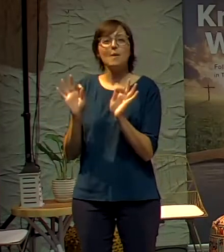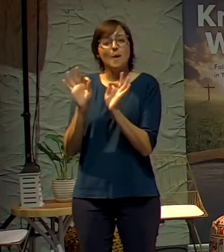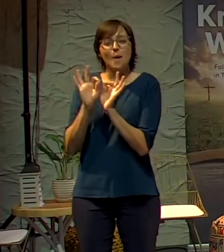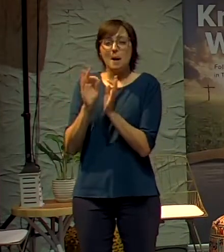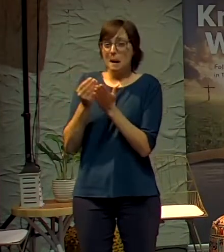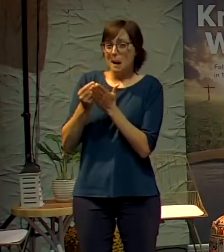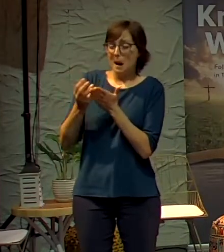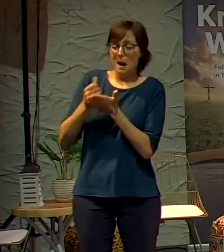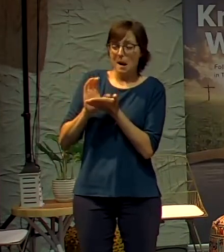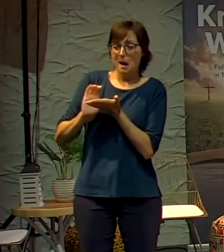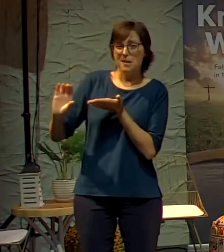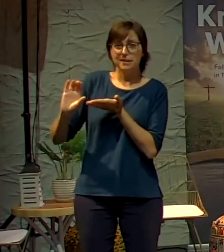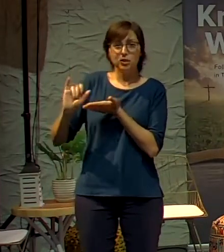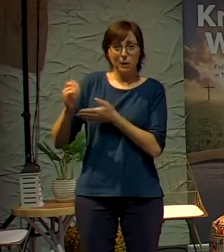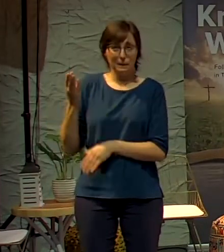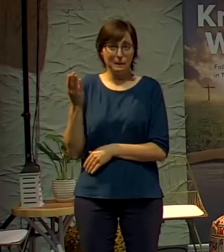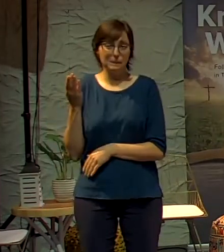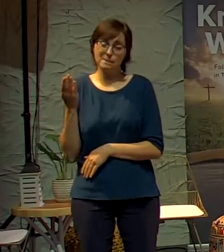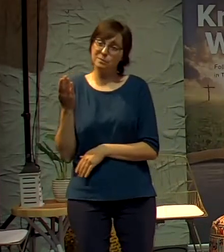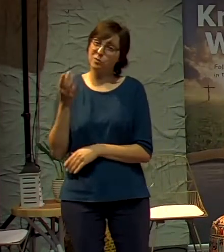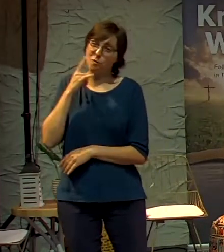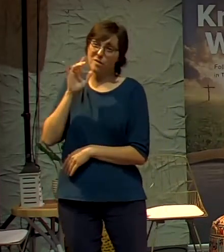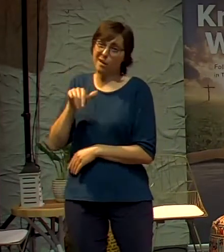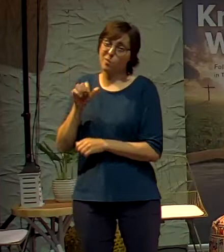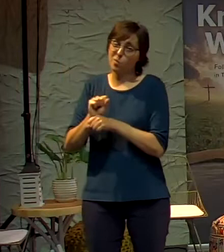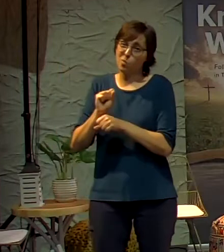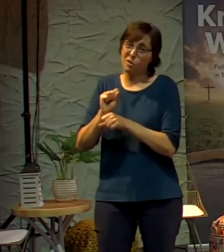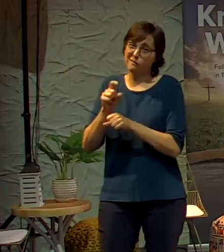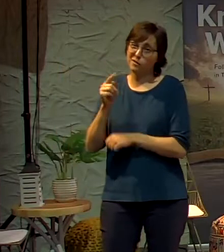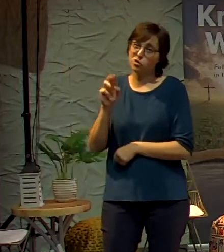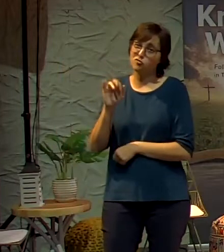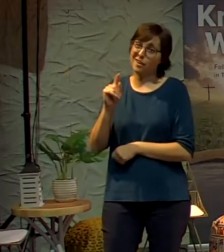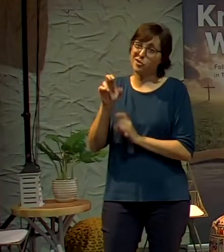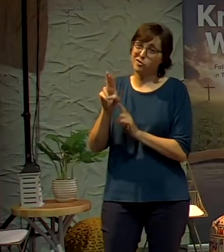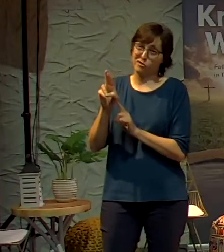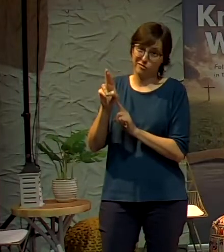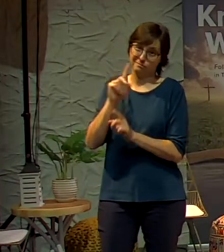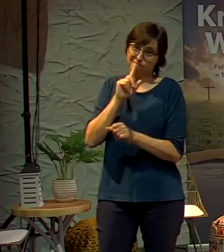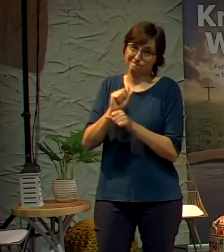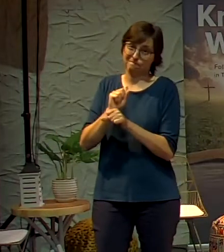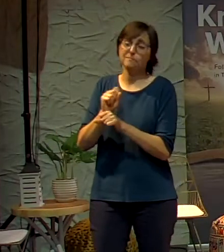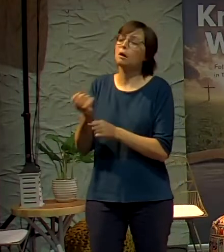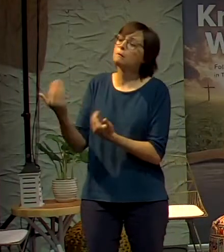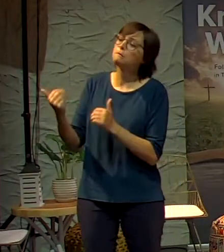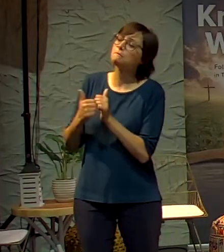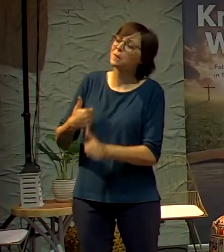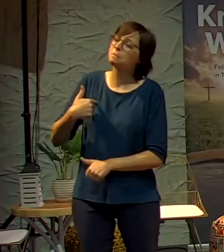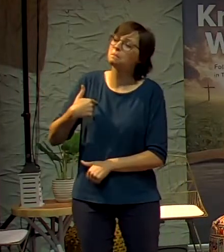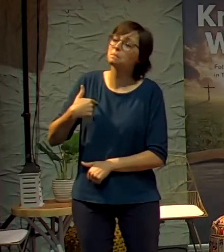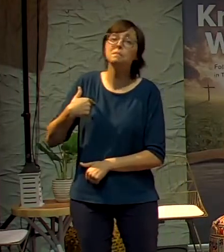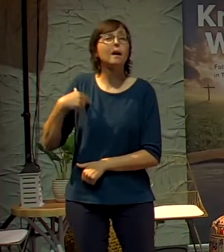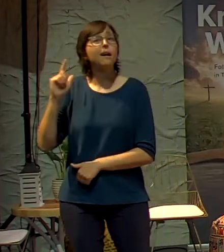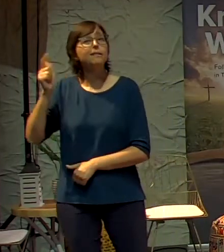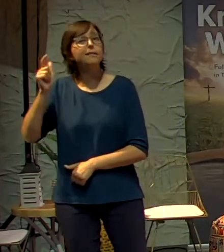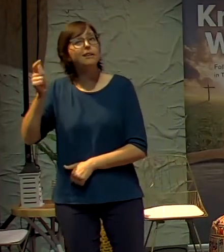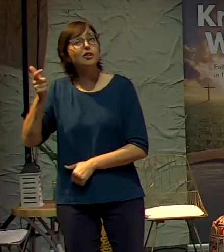they compensated them well to do this, the work of a traitor, and follow me. And the next thing you know, Jesus is having